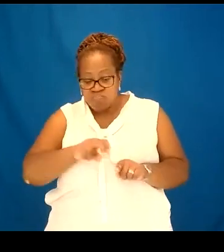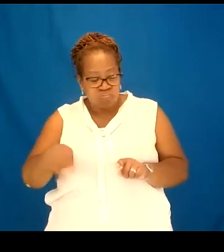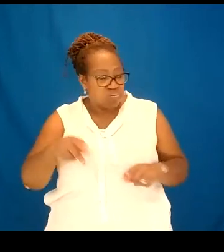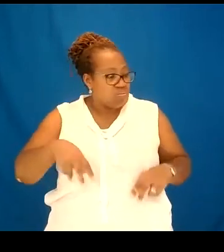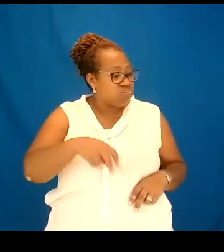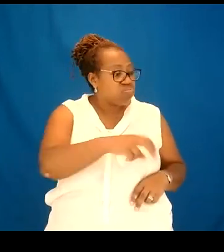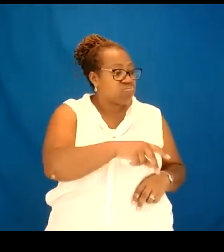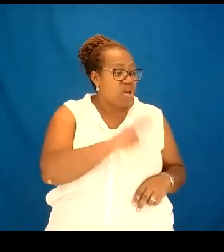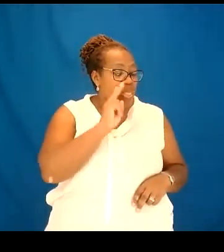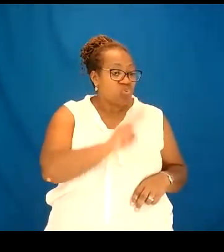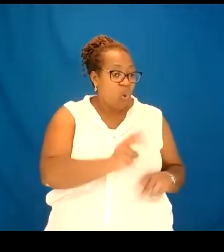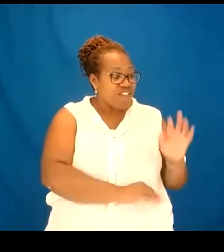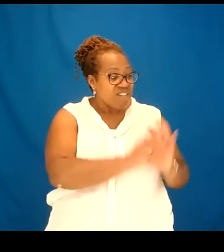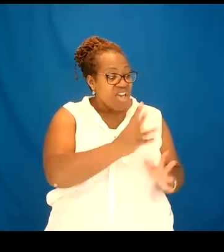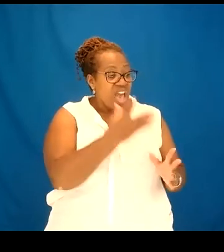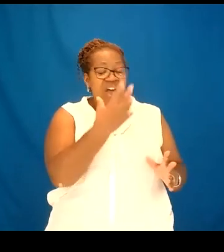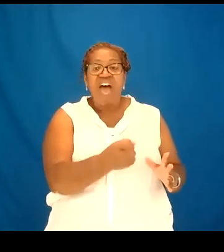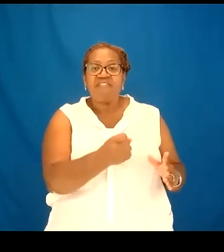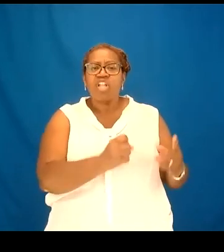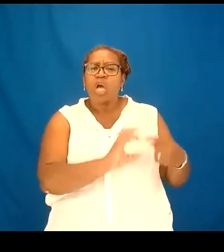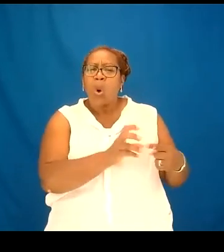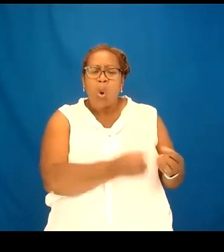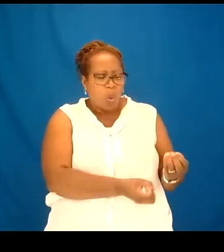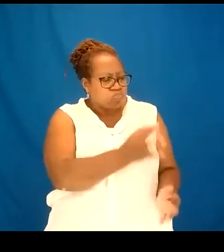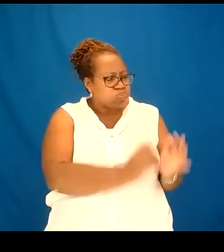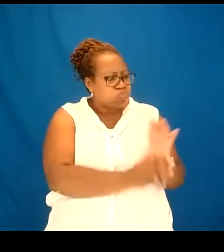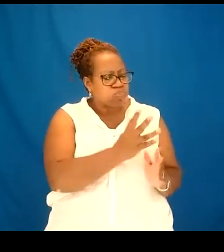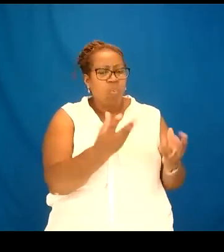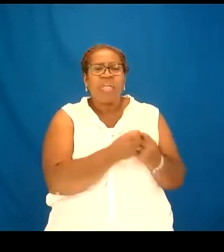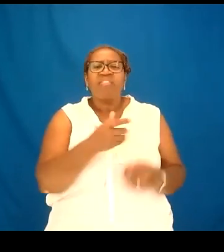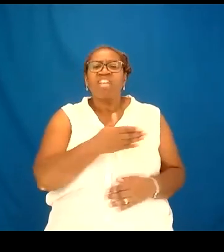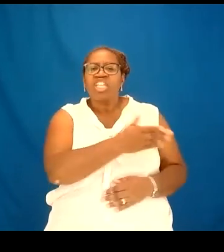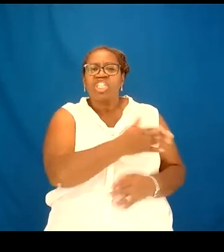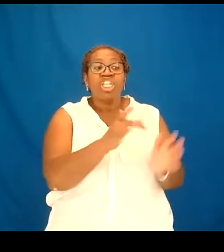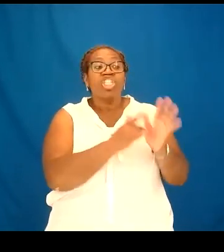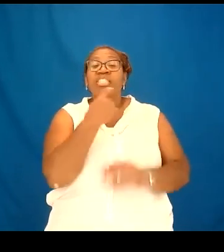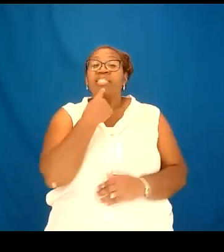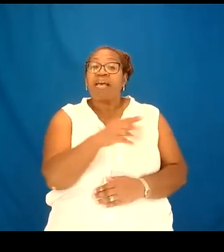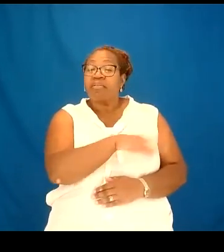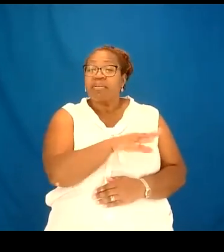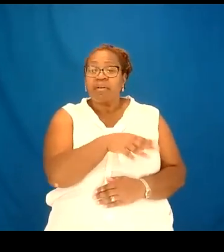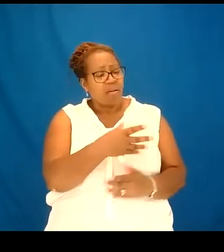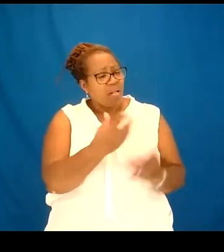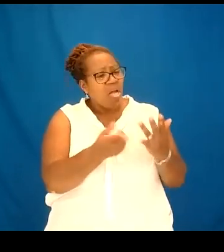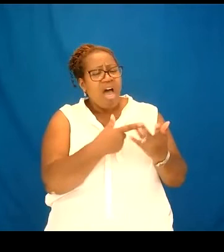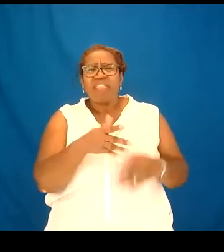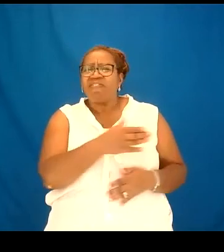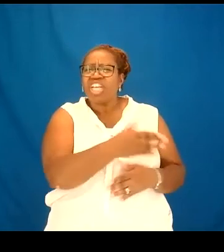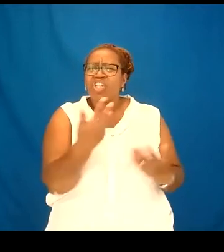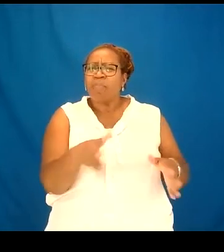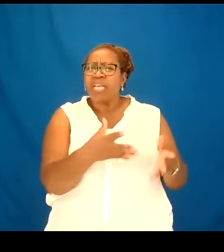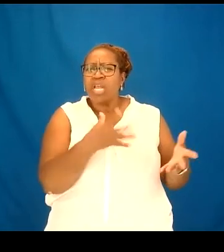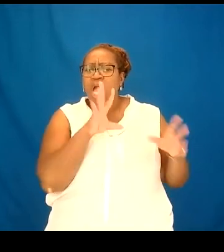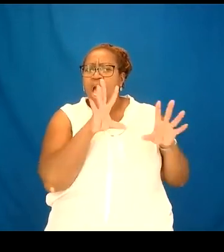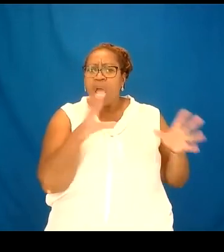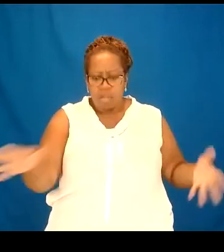it and some bread. Jesus said to them, "Bring some of the fish you have just caught." So